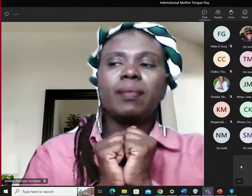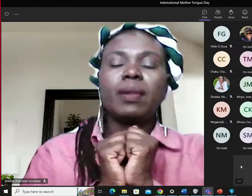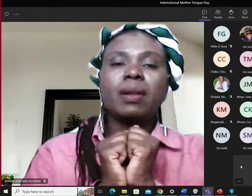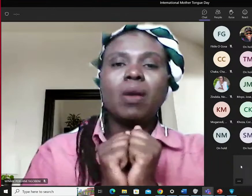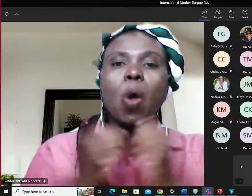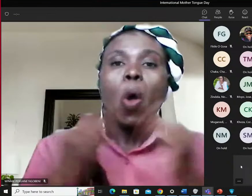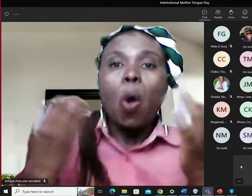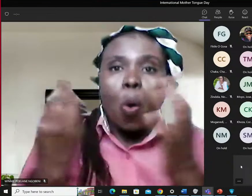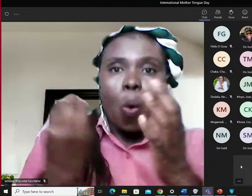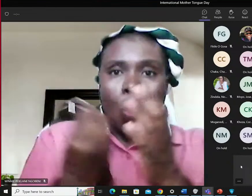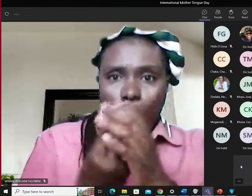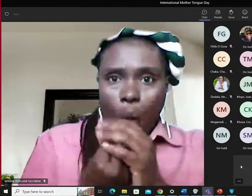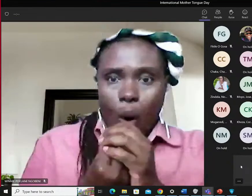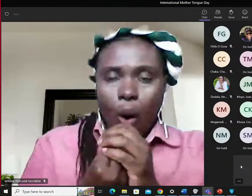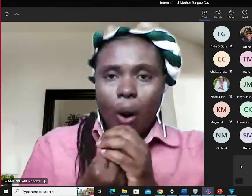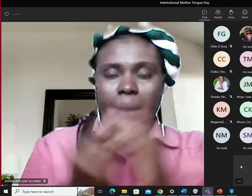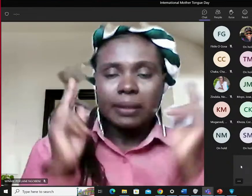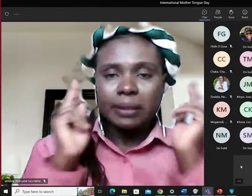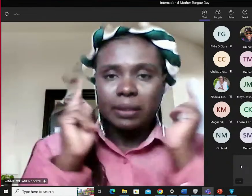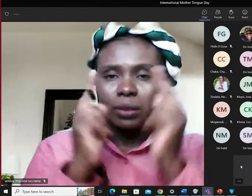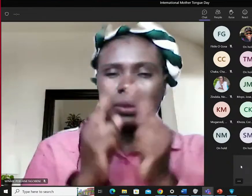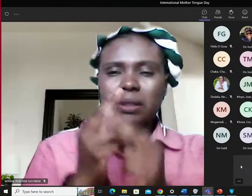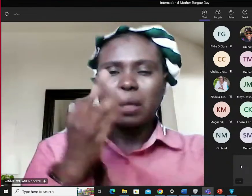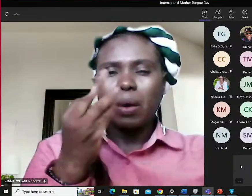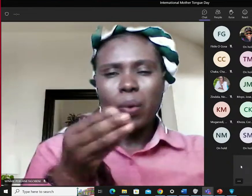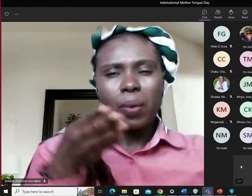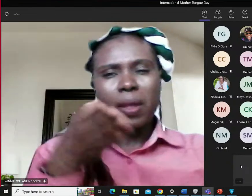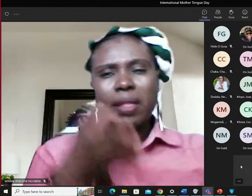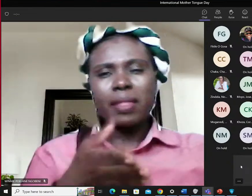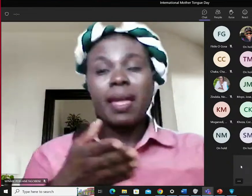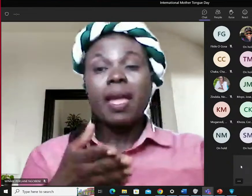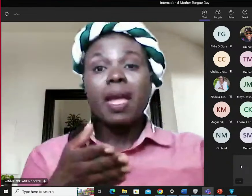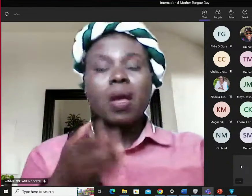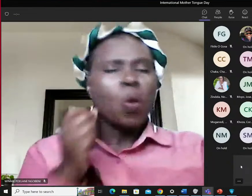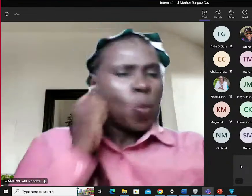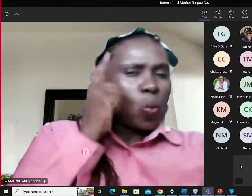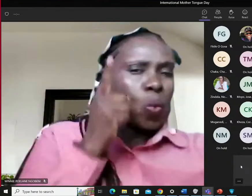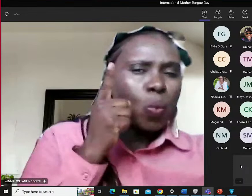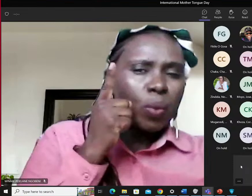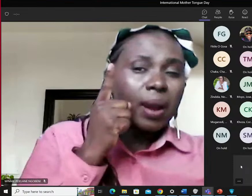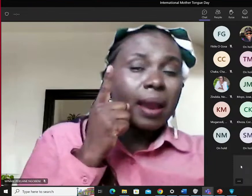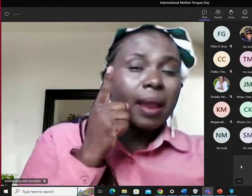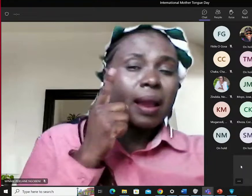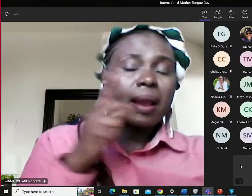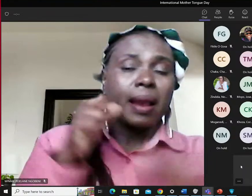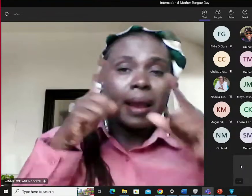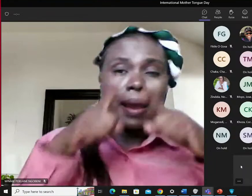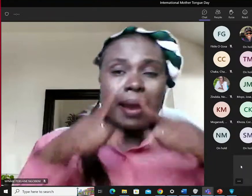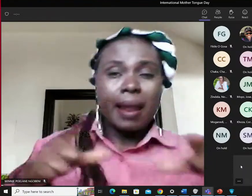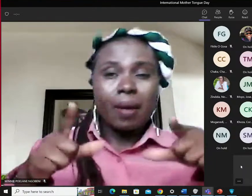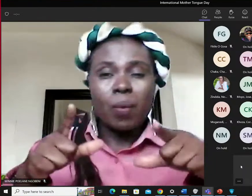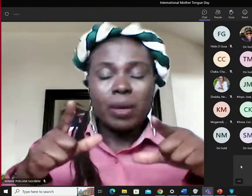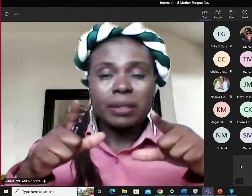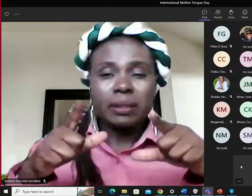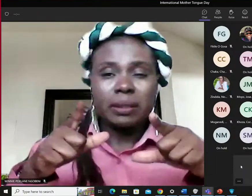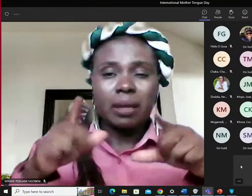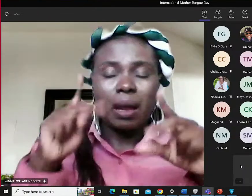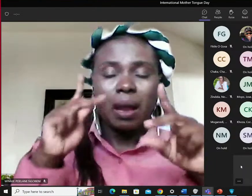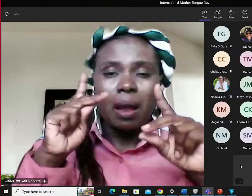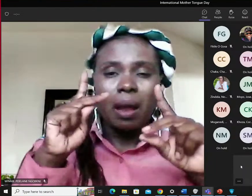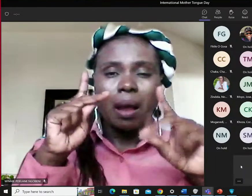that time will remember that the language policy, though it was under